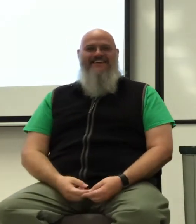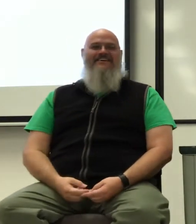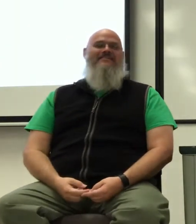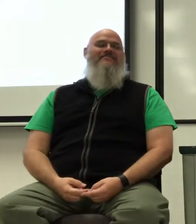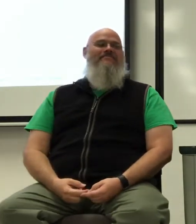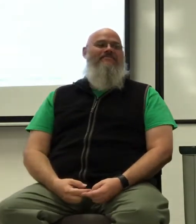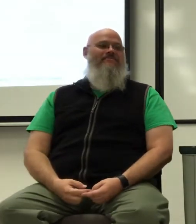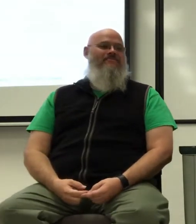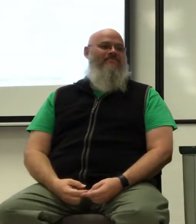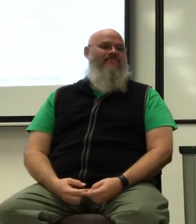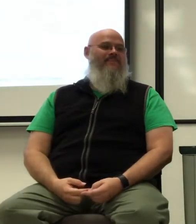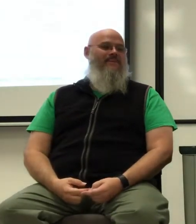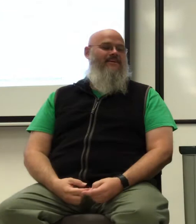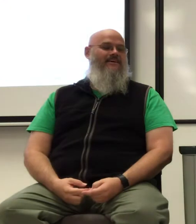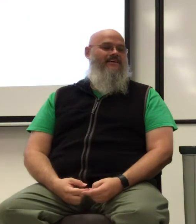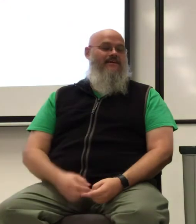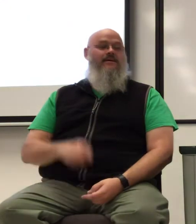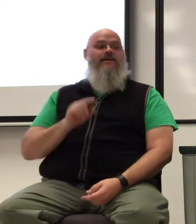Tubercle.